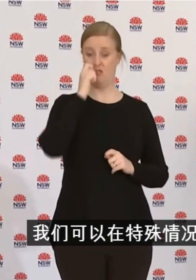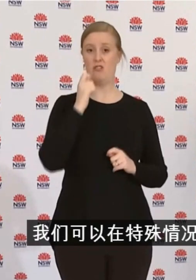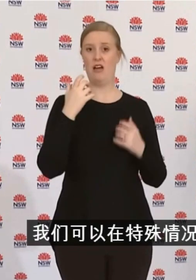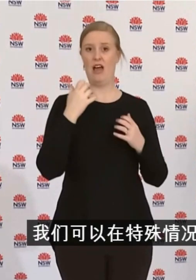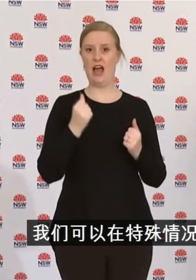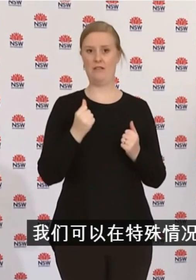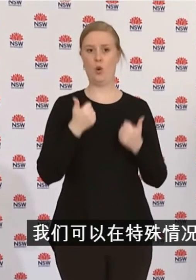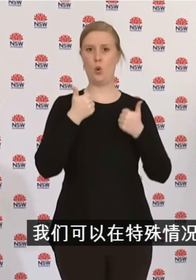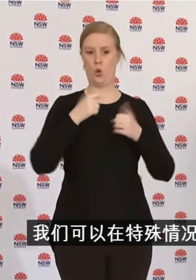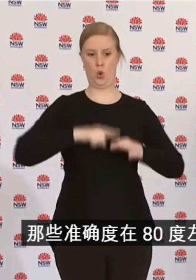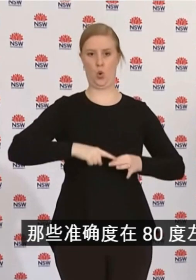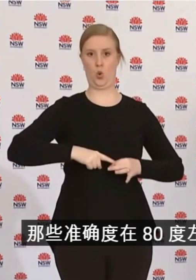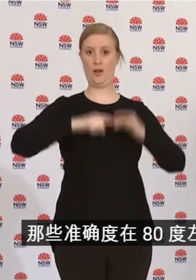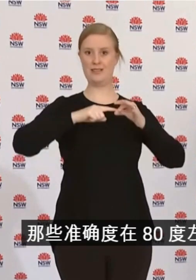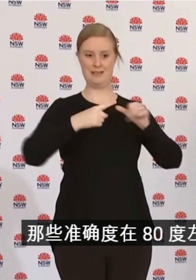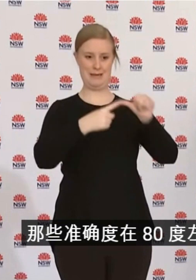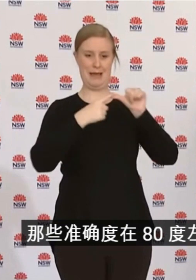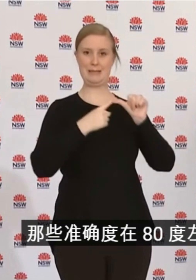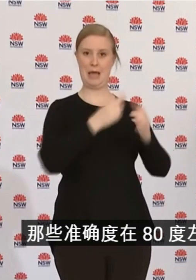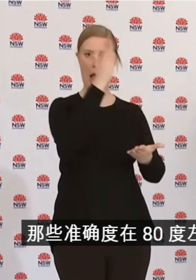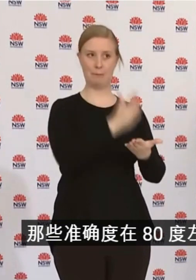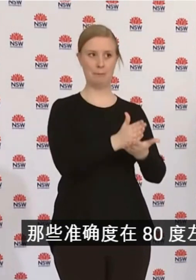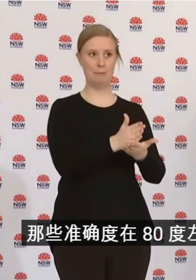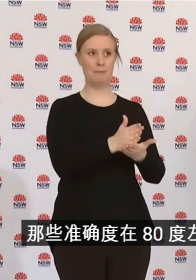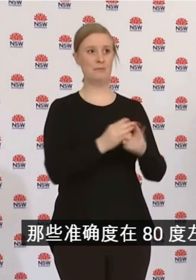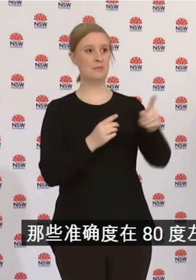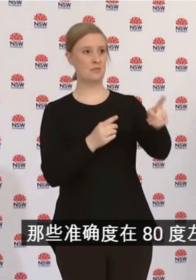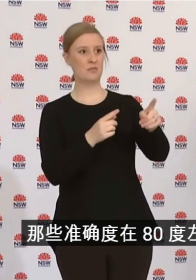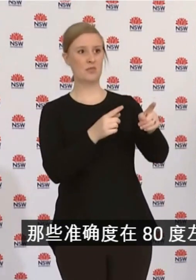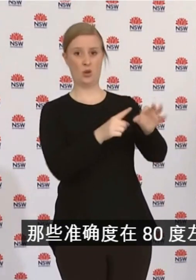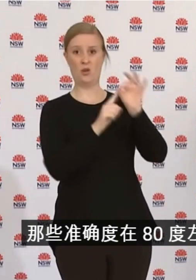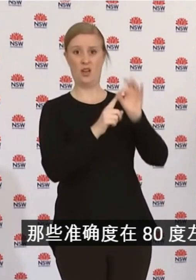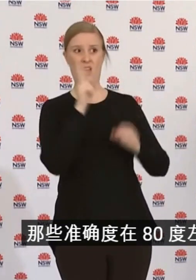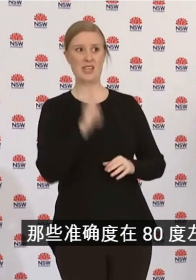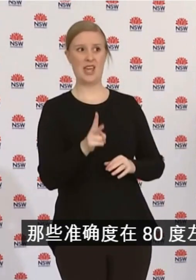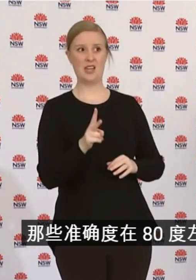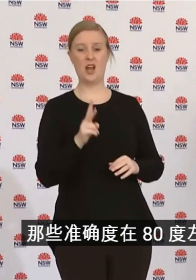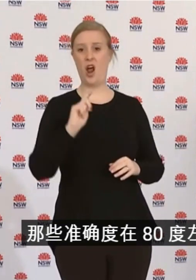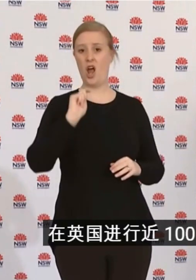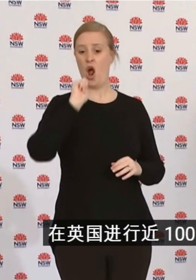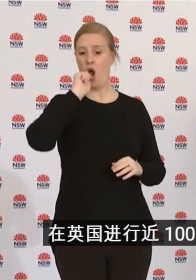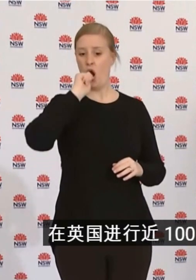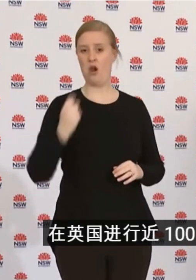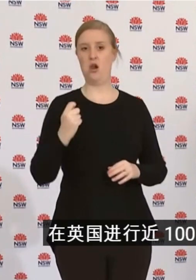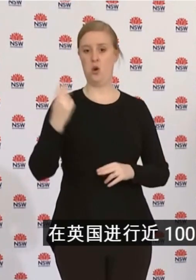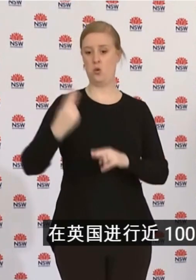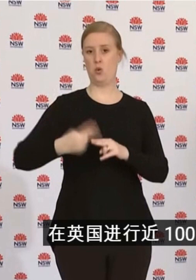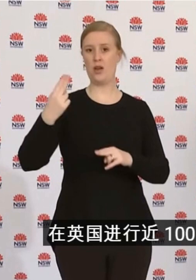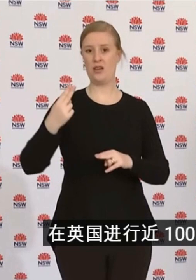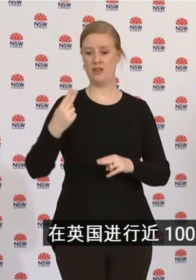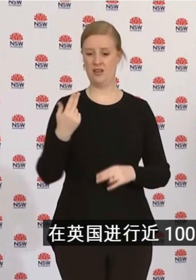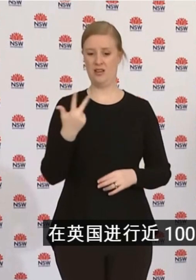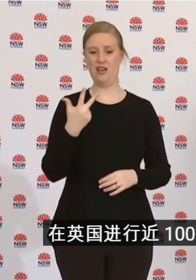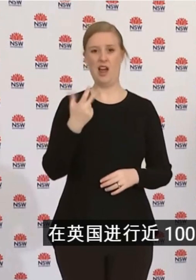use in special situations, and we're using those now. Saliva with a mid 80% accuracy. We're talking about rapid antigen tests with